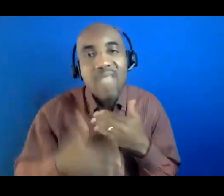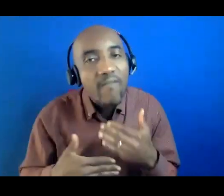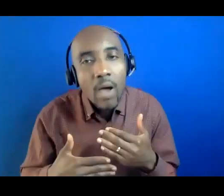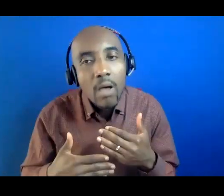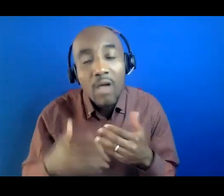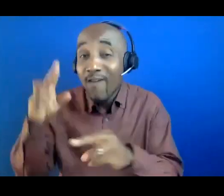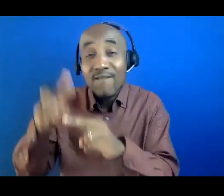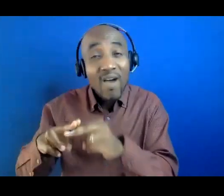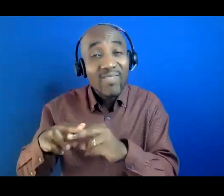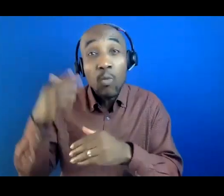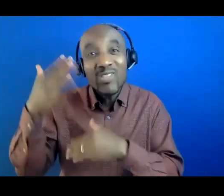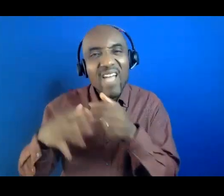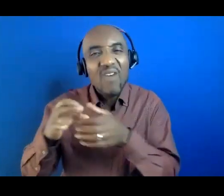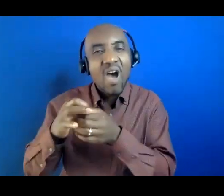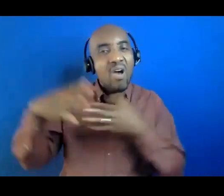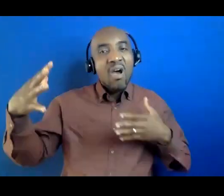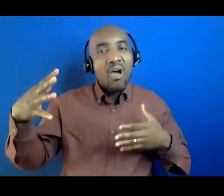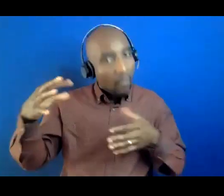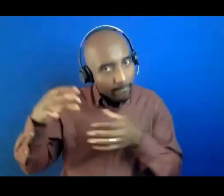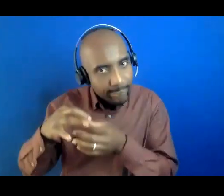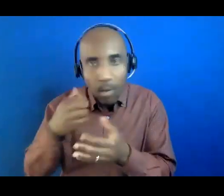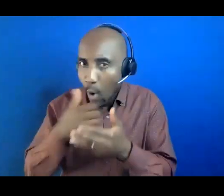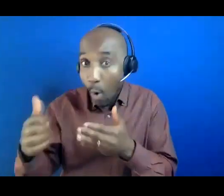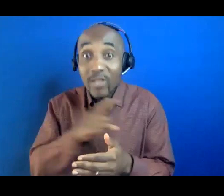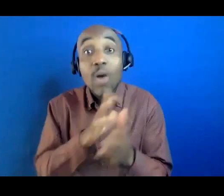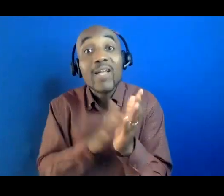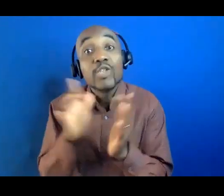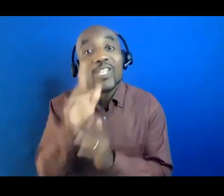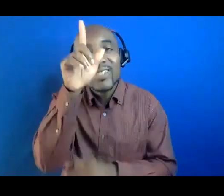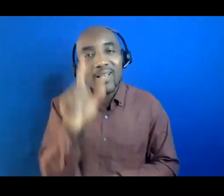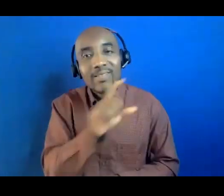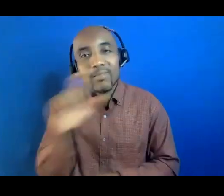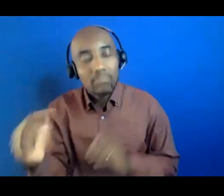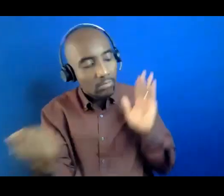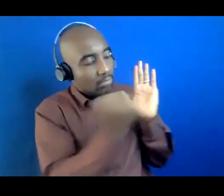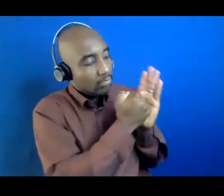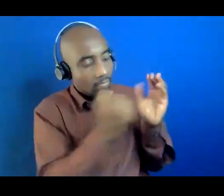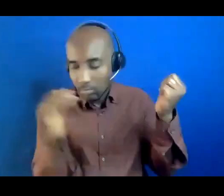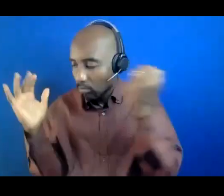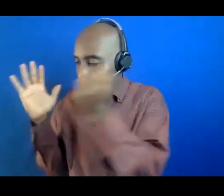Father because of what Jesus has done for us on the cross.